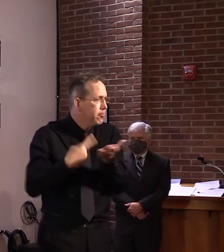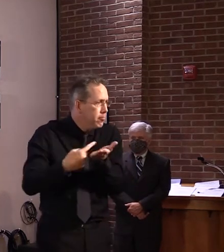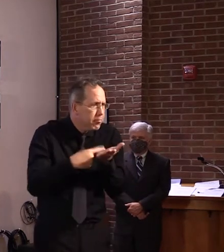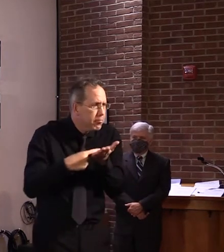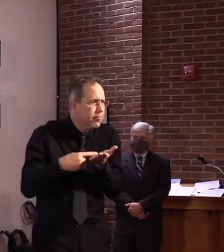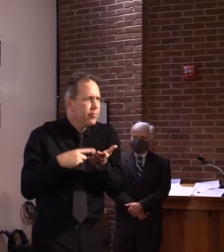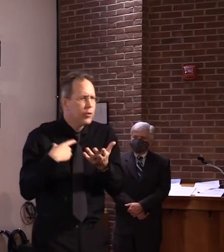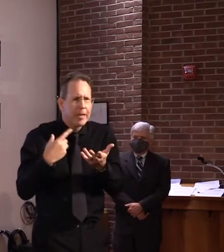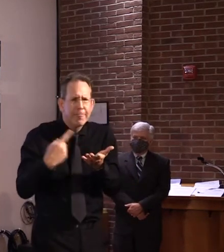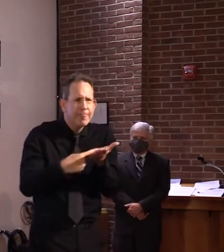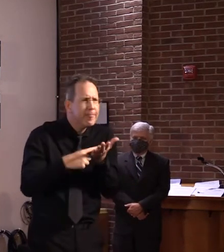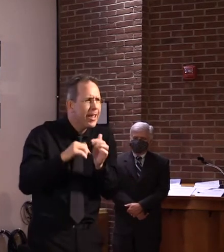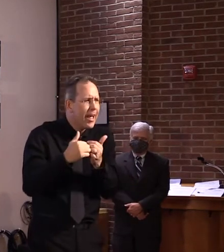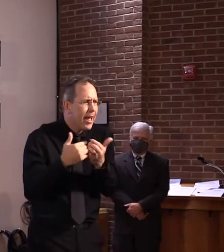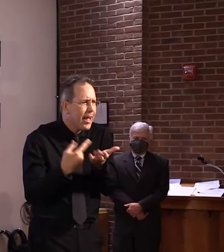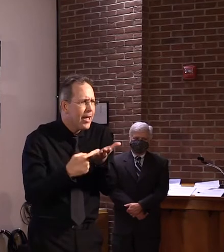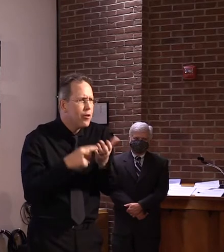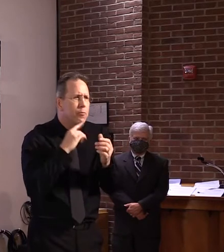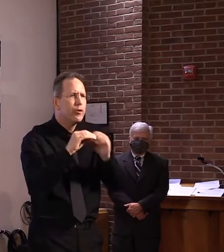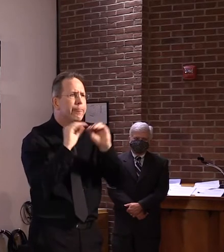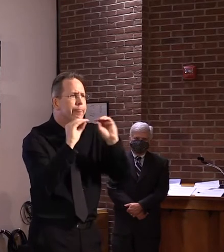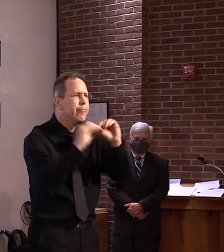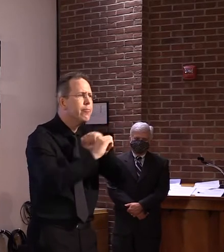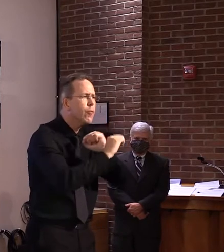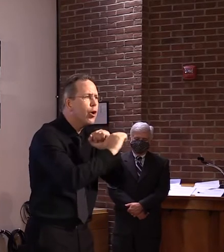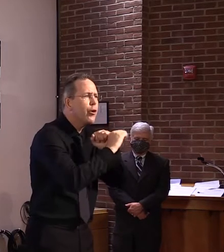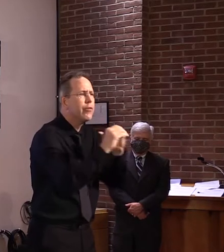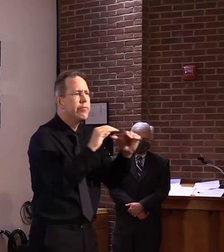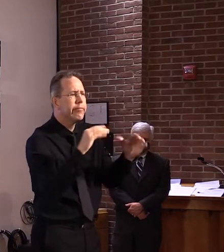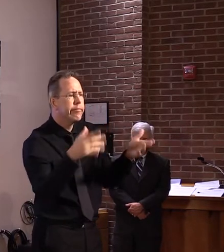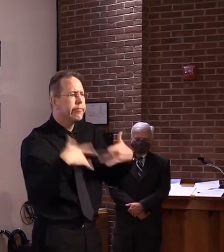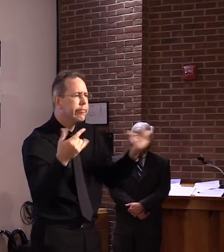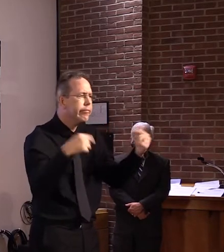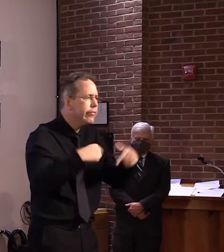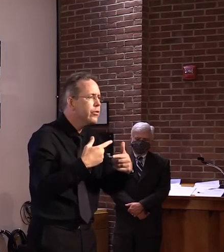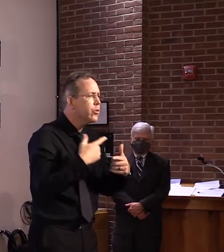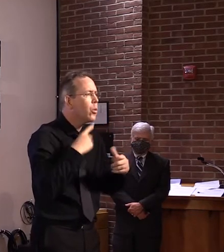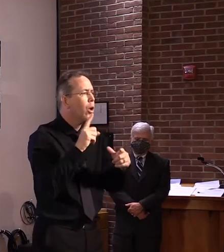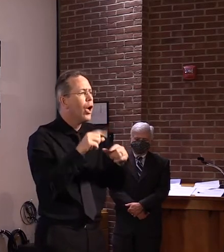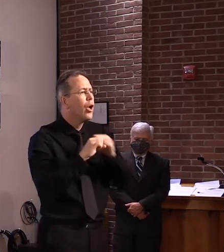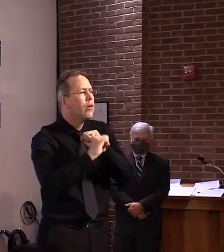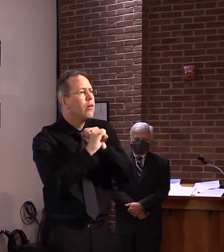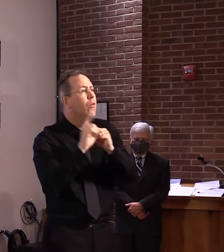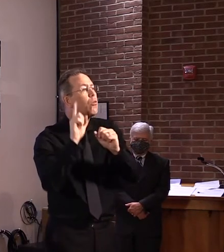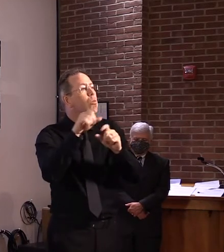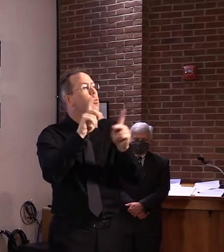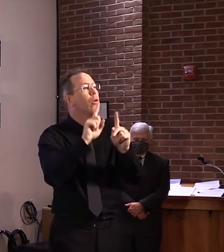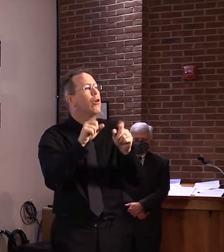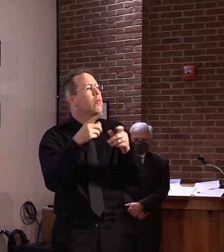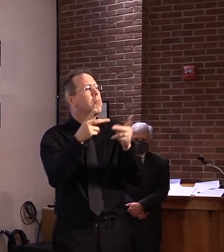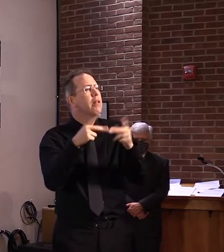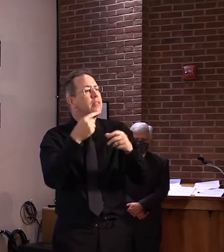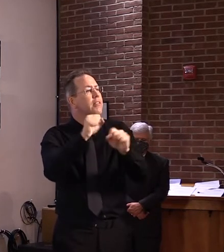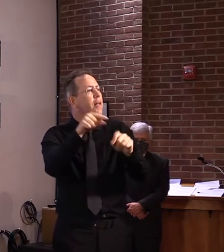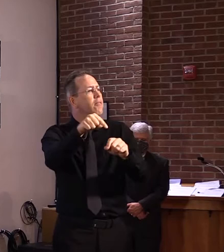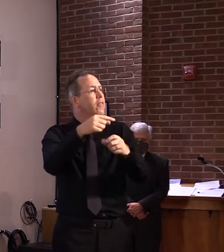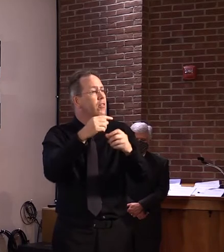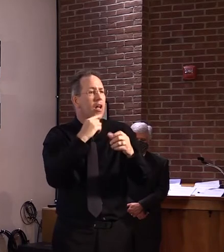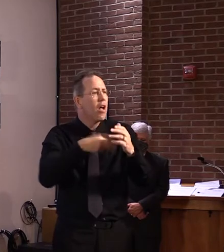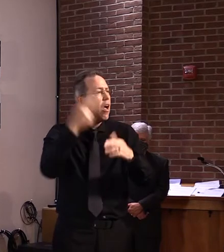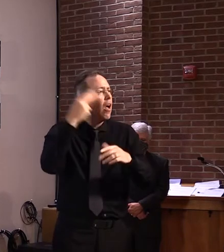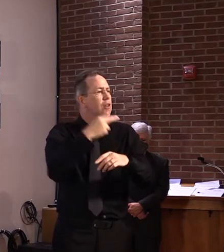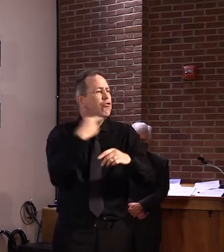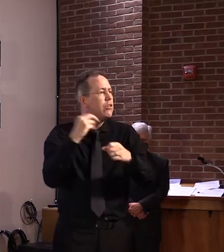to market into those areas, as Kat mentioned, that we're opening up more broadly within the drive range.